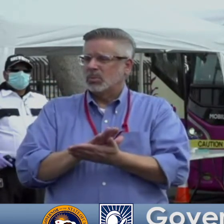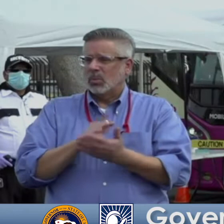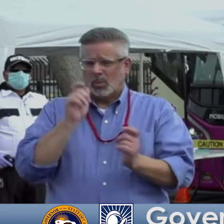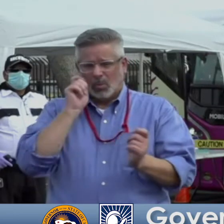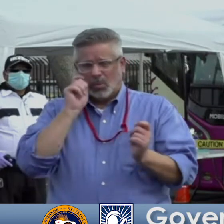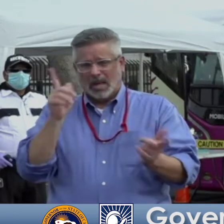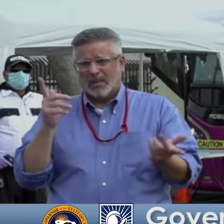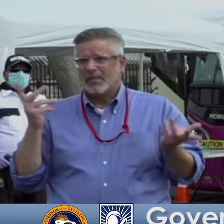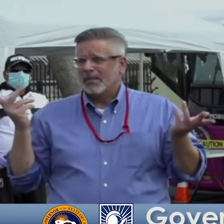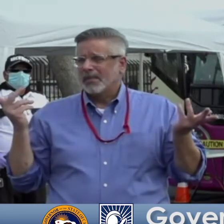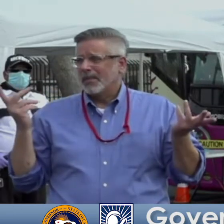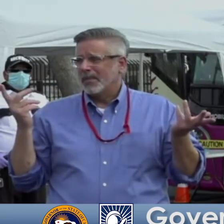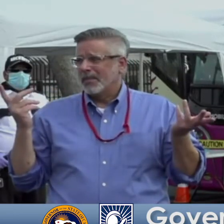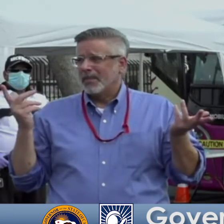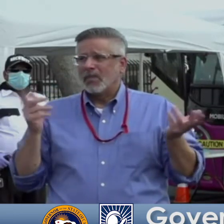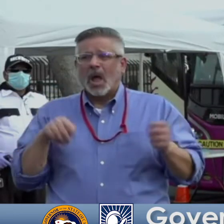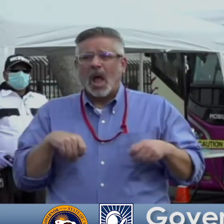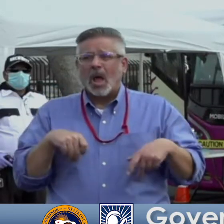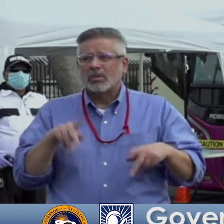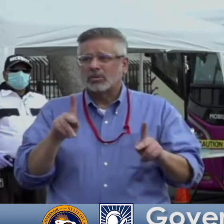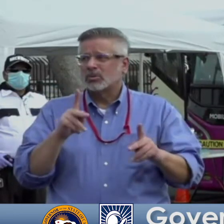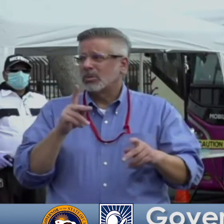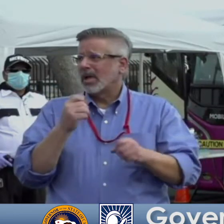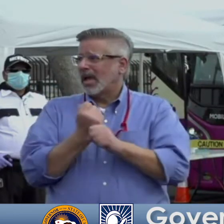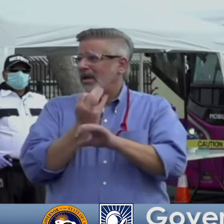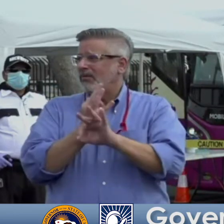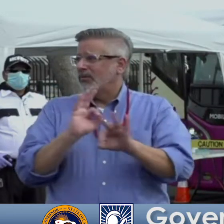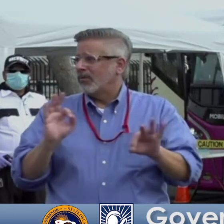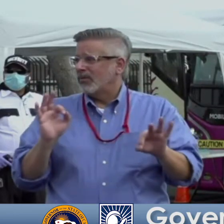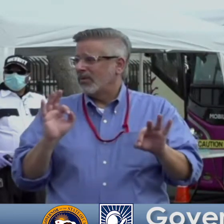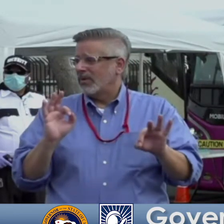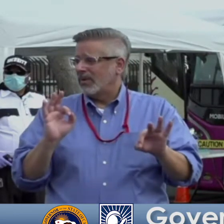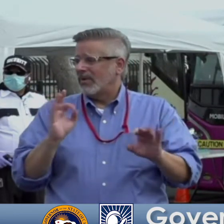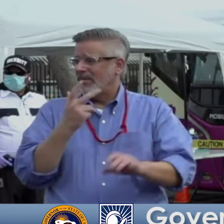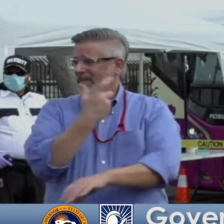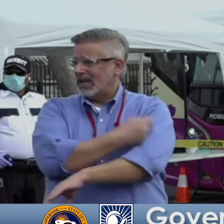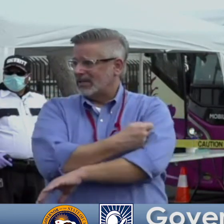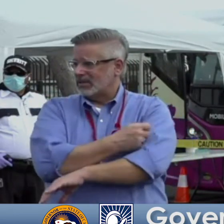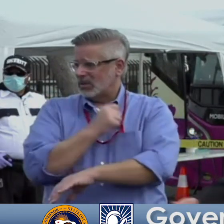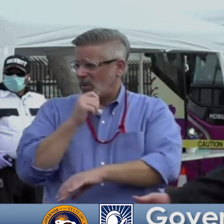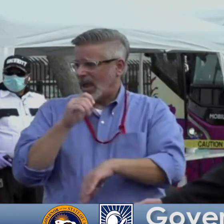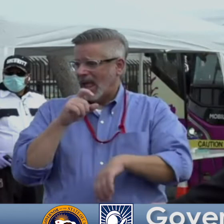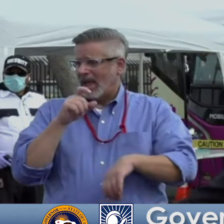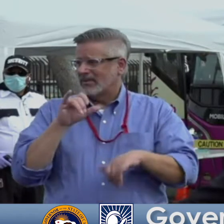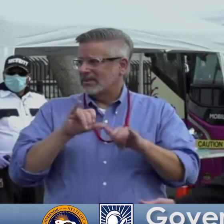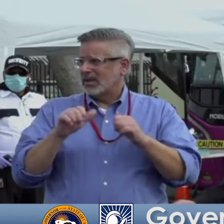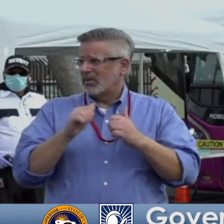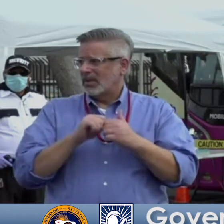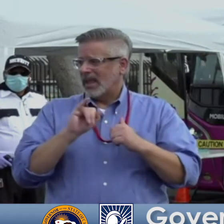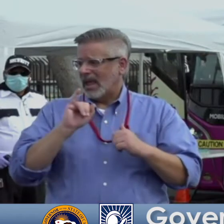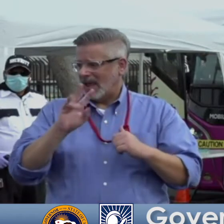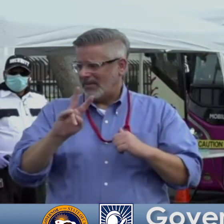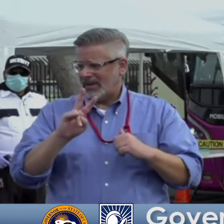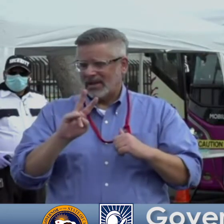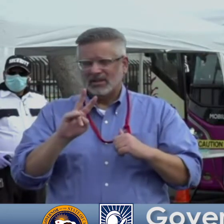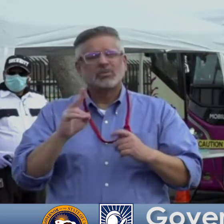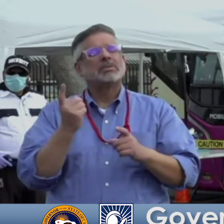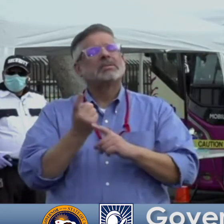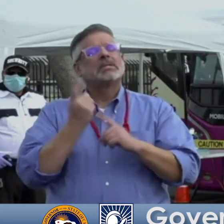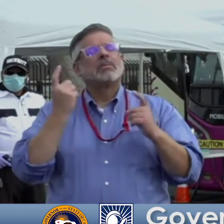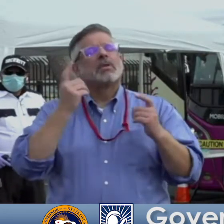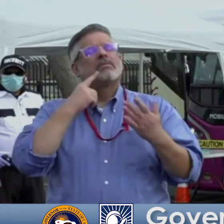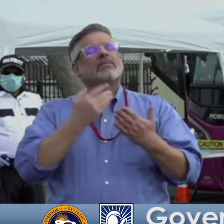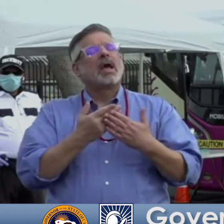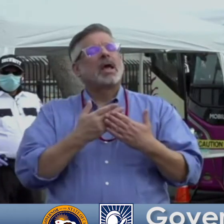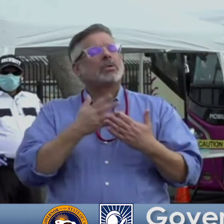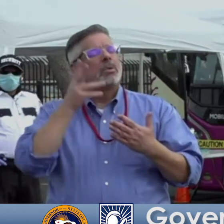them up to the opportunity to get a free vaccine so you don't have to sit there with IVs to celebrate the fact you listen